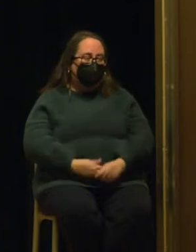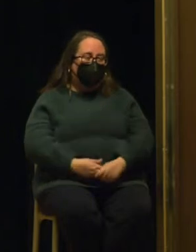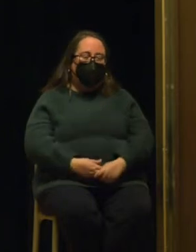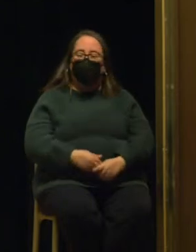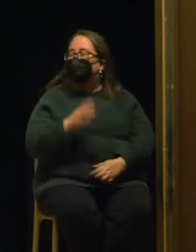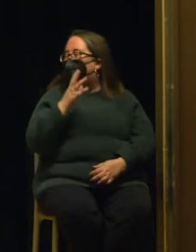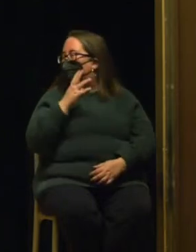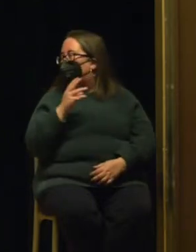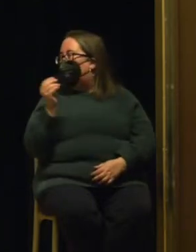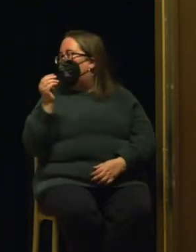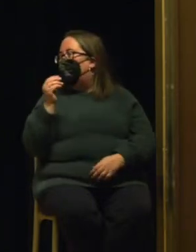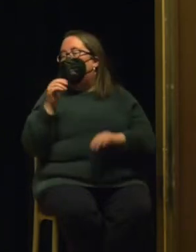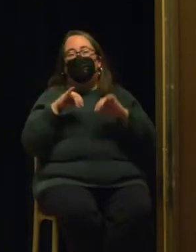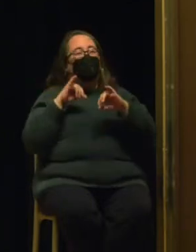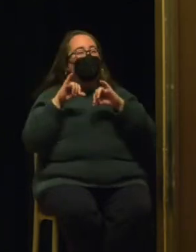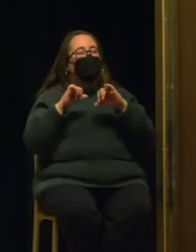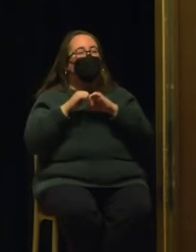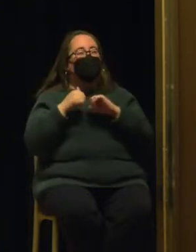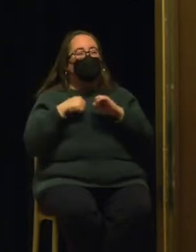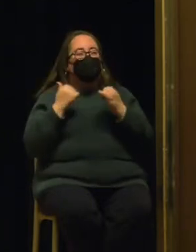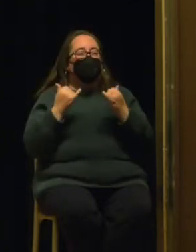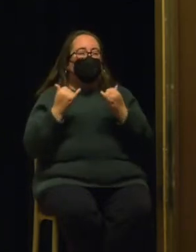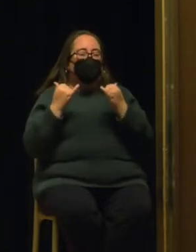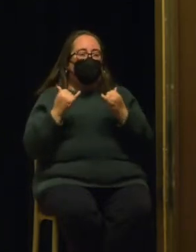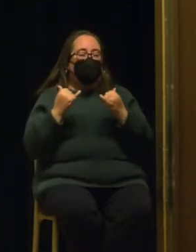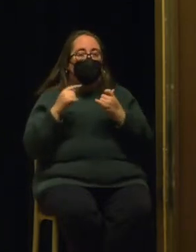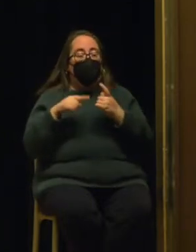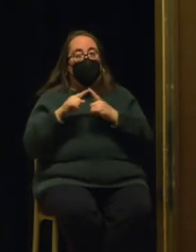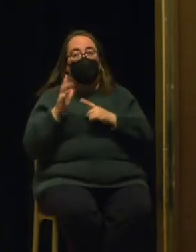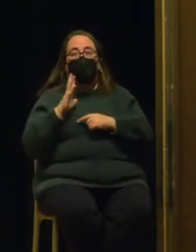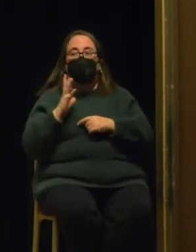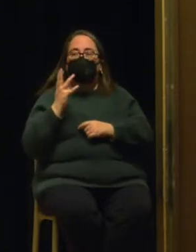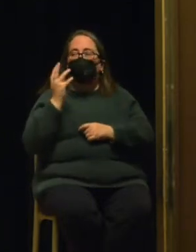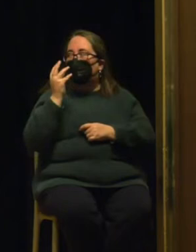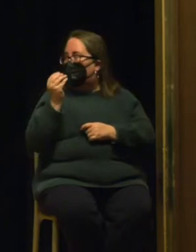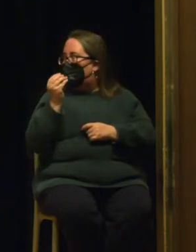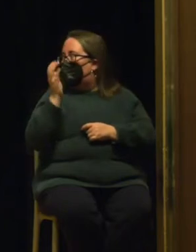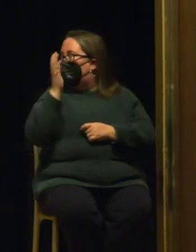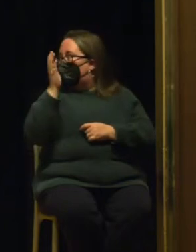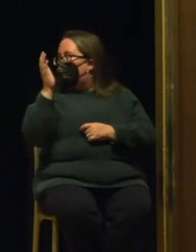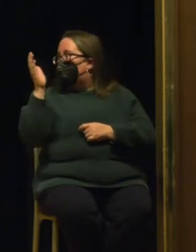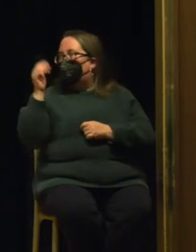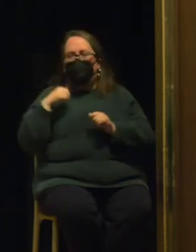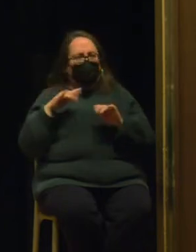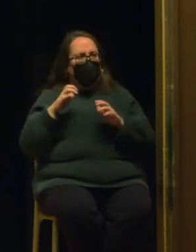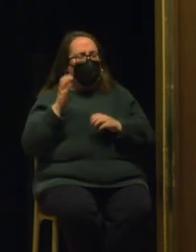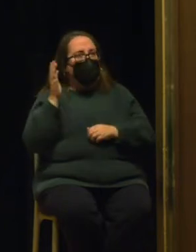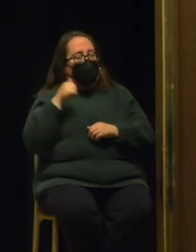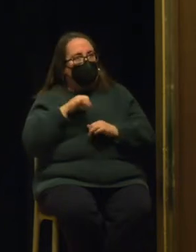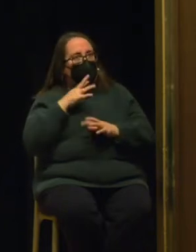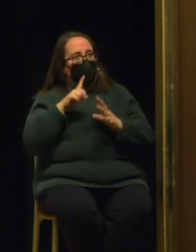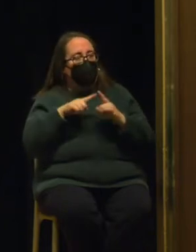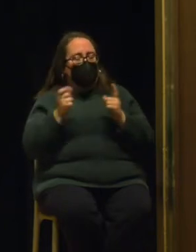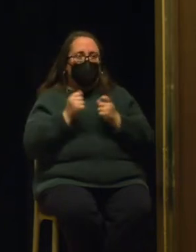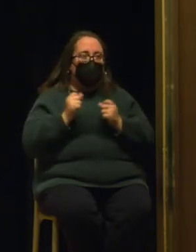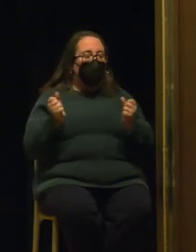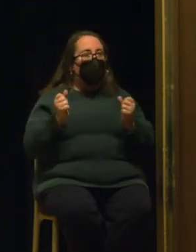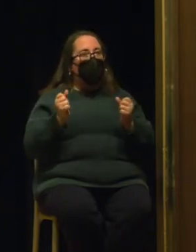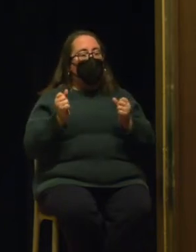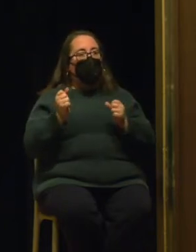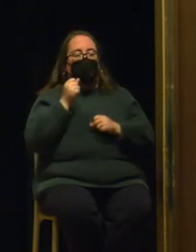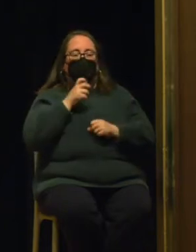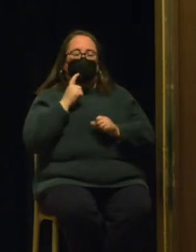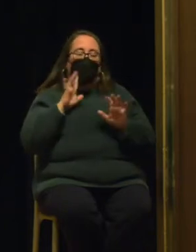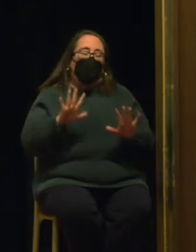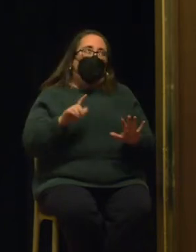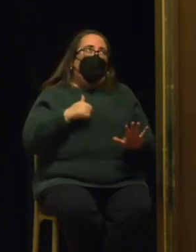It just sticks with me to this day. And when I used to go out doing a lot of speaking, I still do a lot of speaking, I would talk about it. And I'd get notes from women saying,